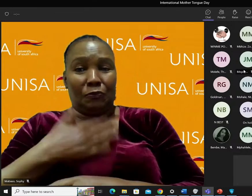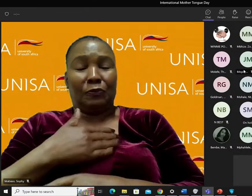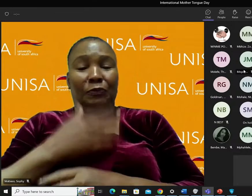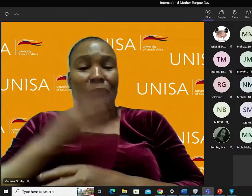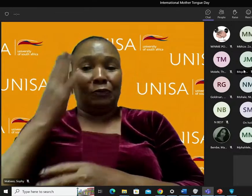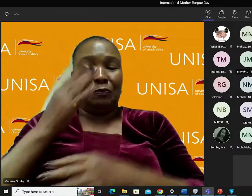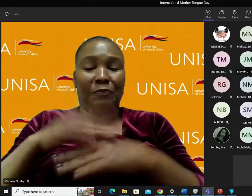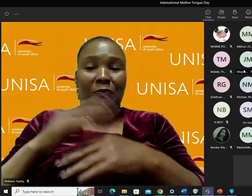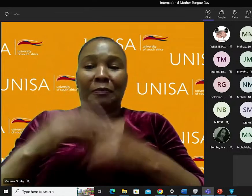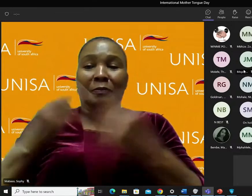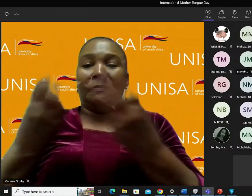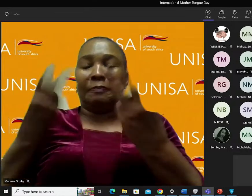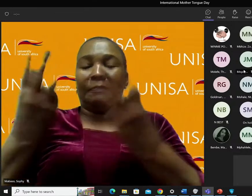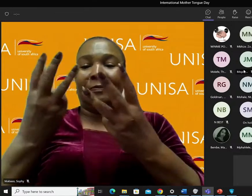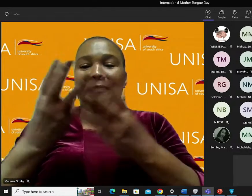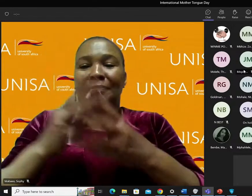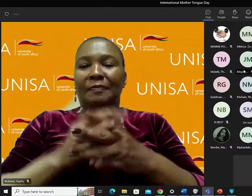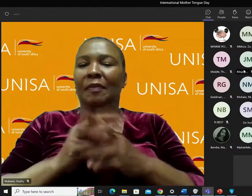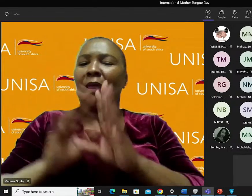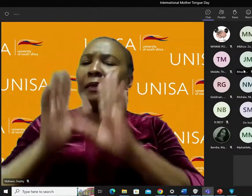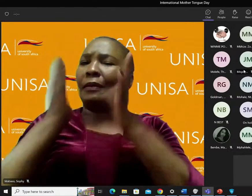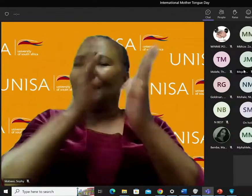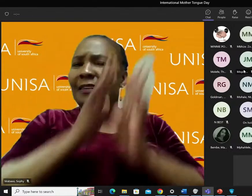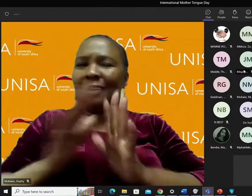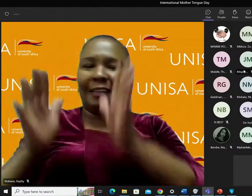ai, ai, ai, ai, ai, ai.